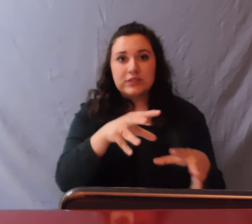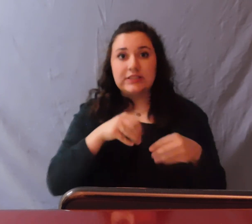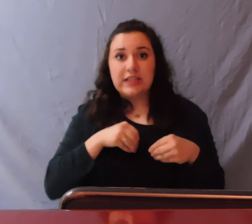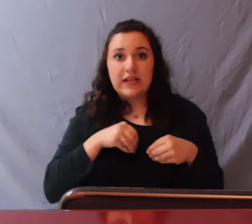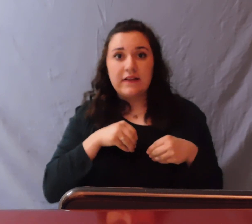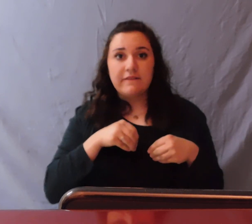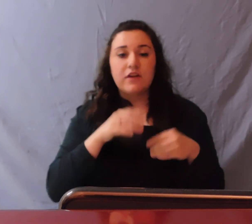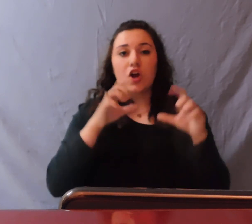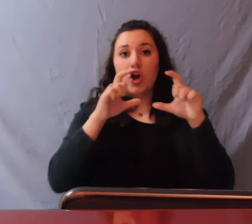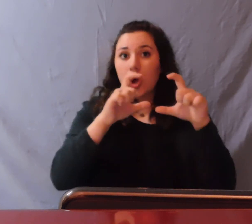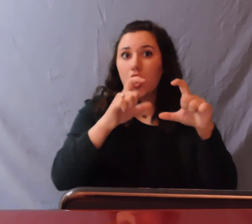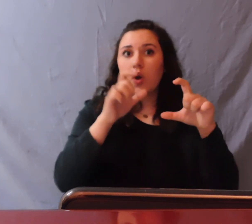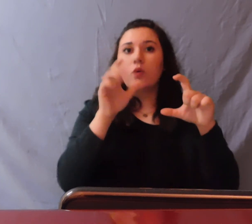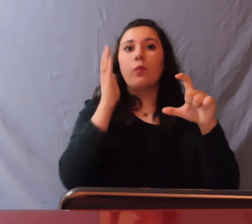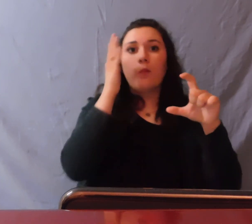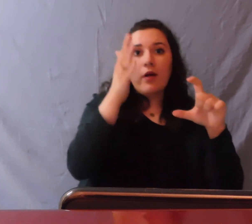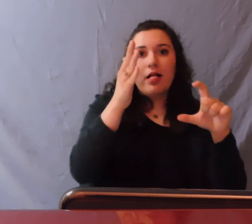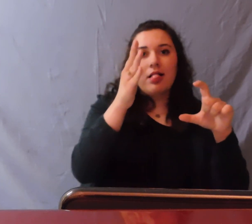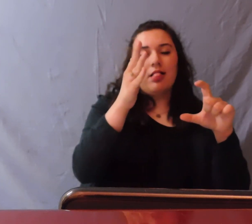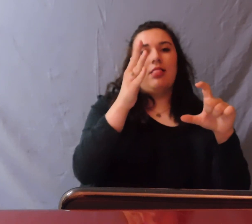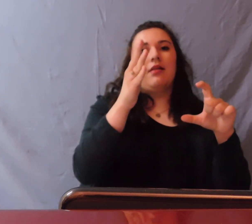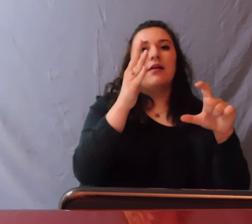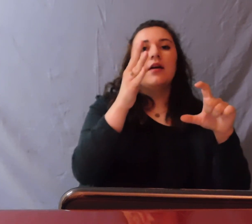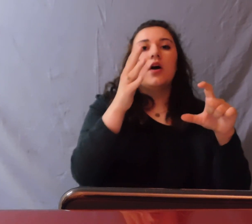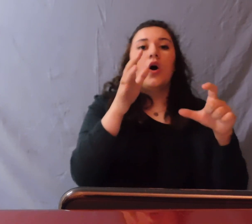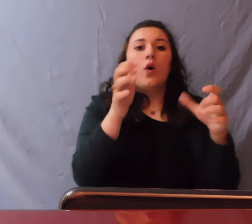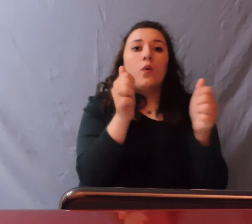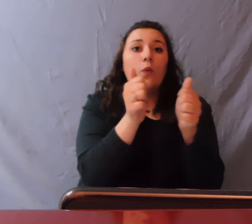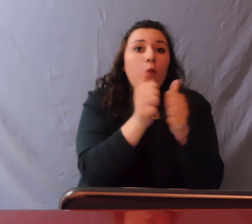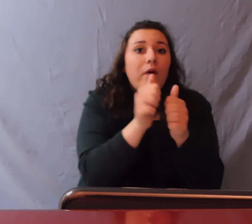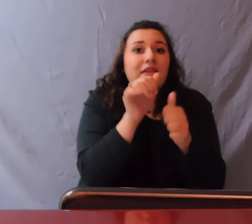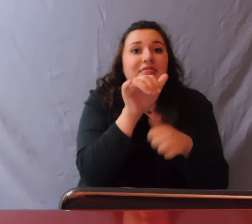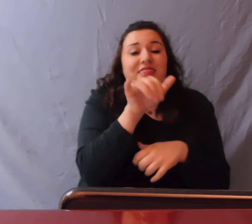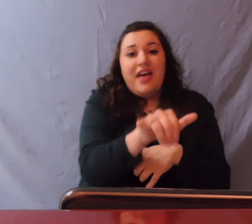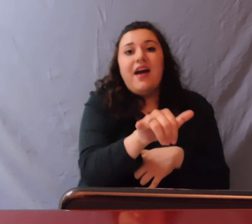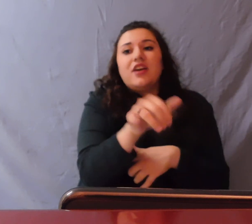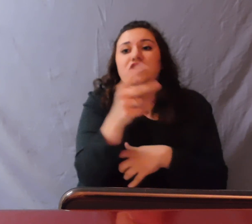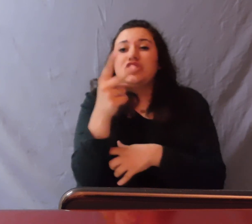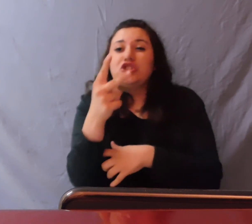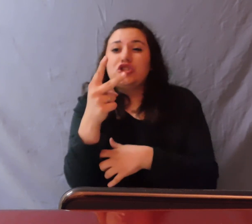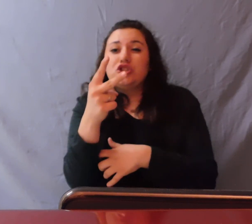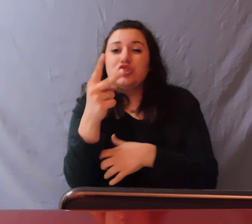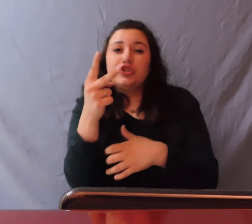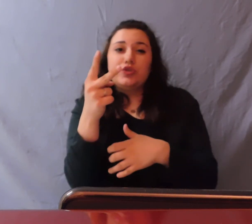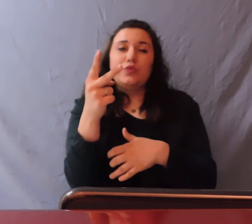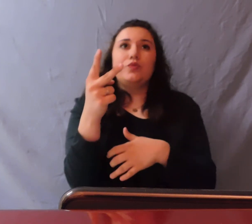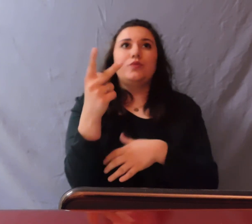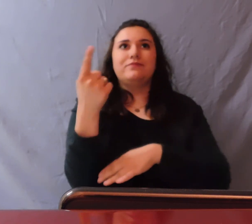sure you keep that. That's a secret PIN number you don't want anyone to have. And that will come to you in the mail.